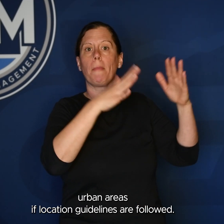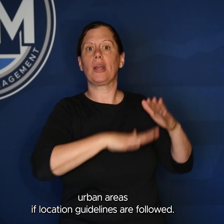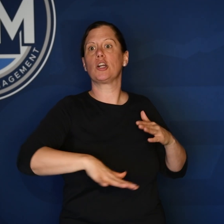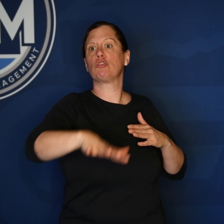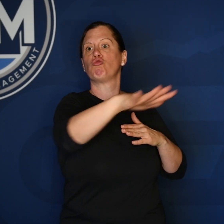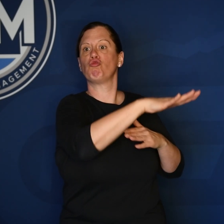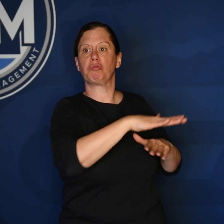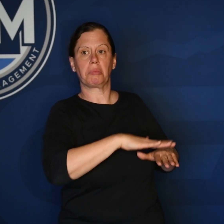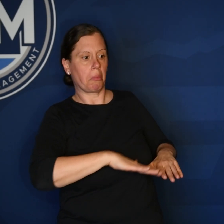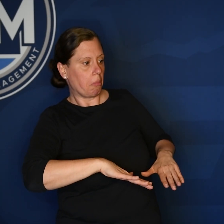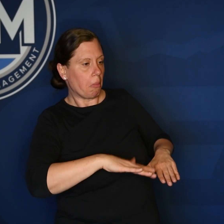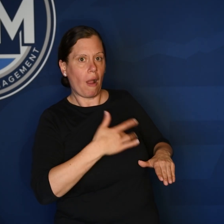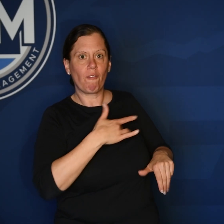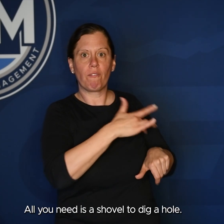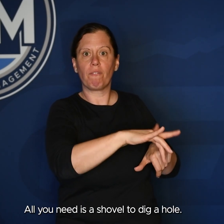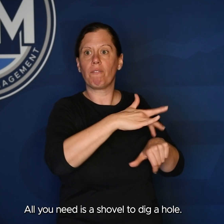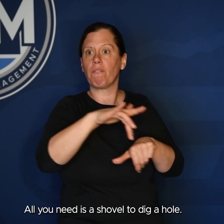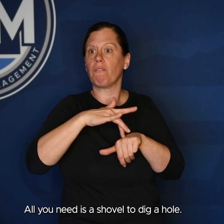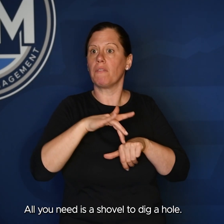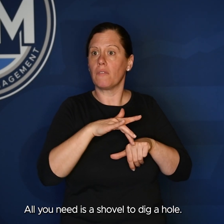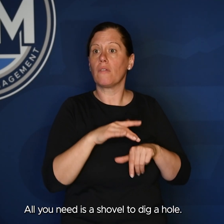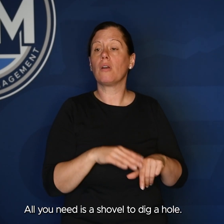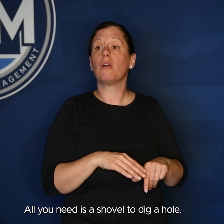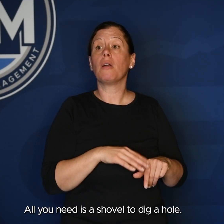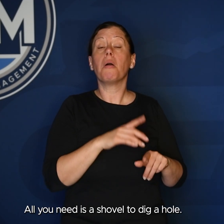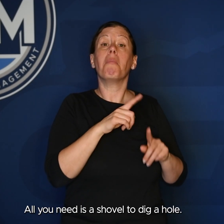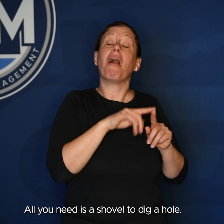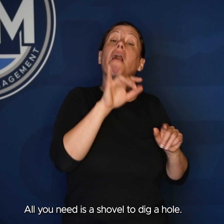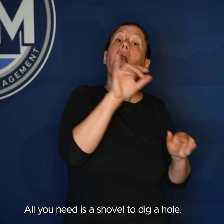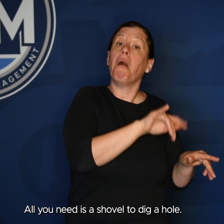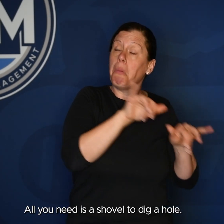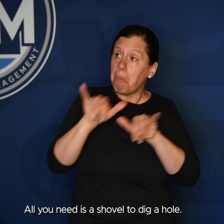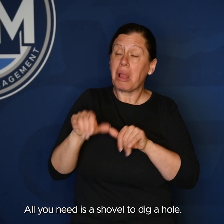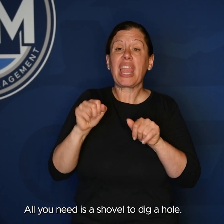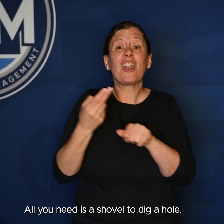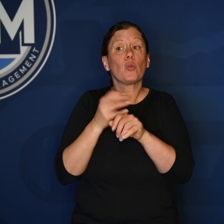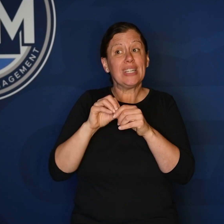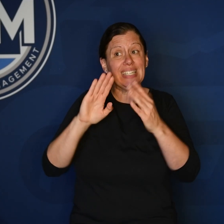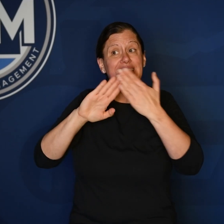followed. All you need is a shovel to dig the hole.